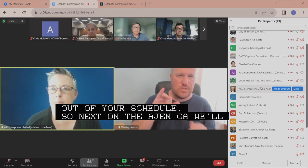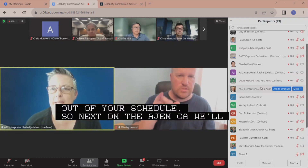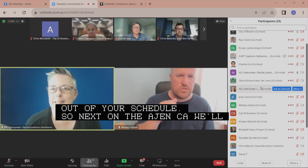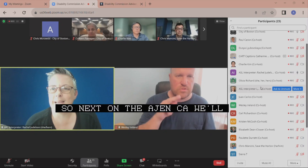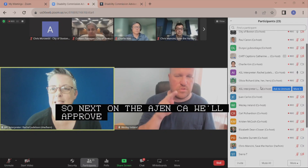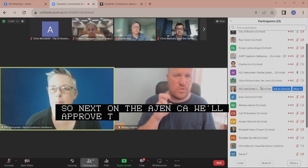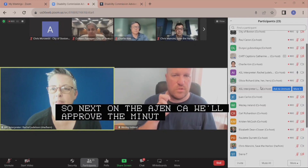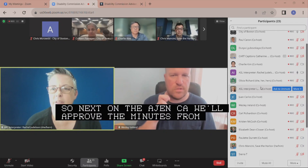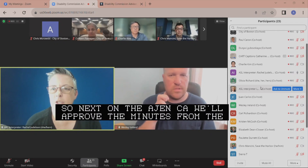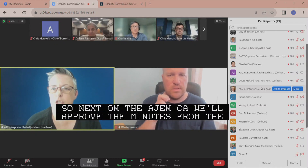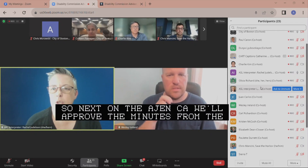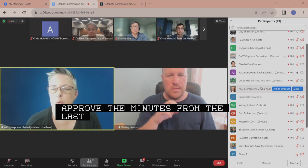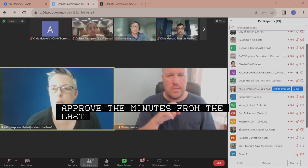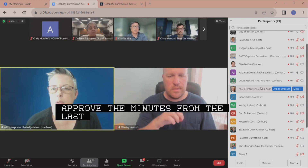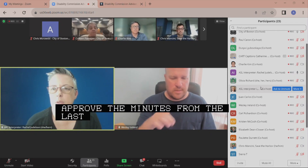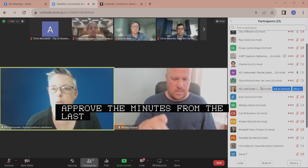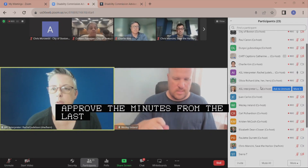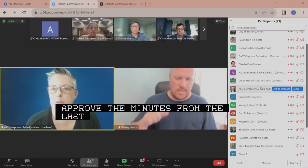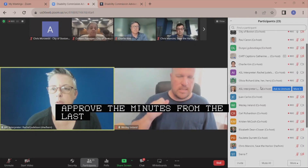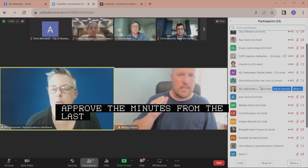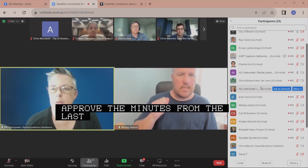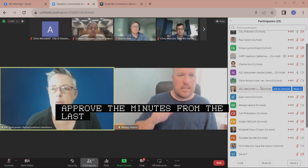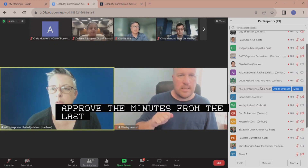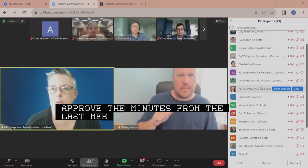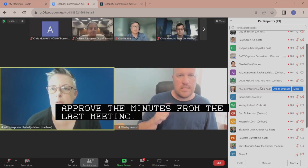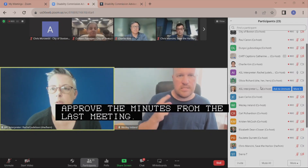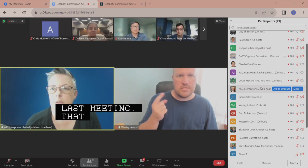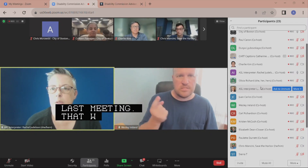That was the meeting last month in June.